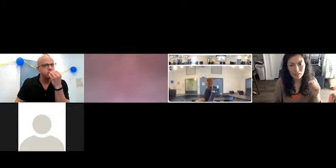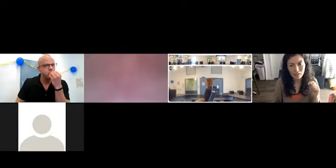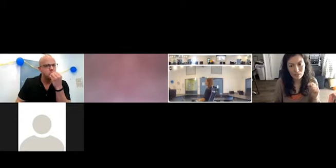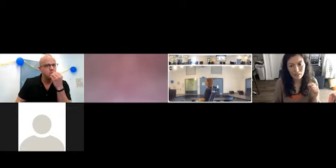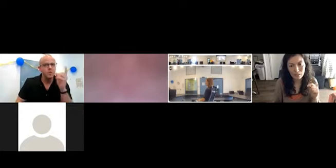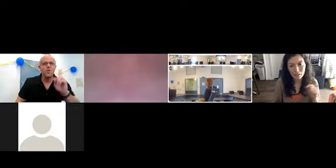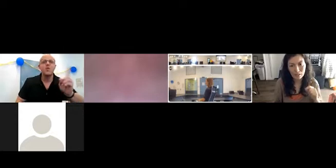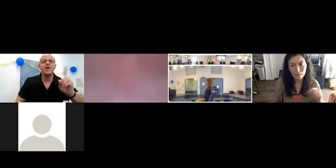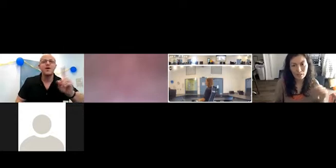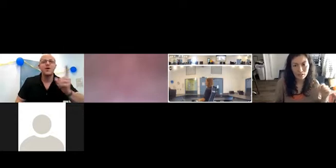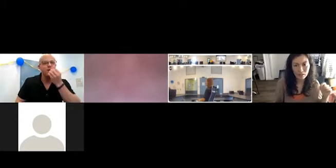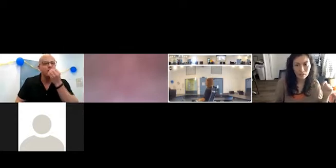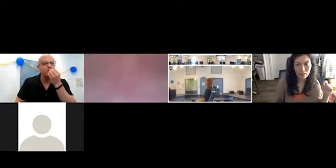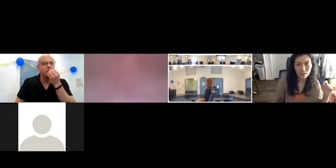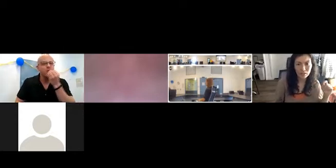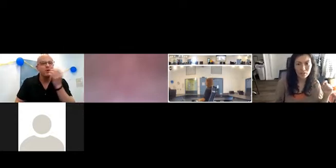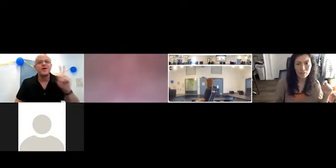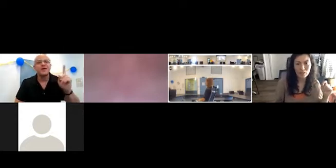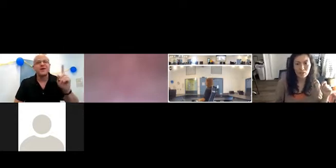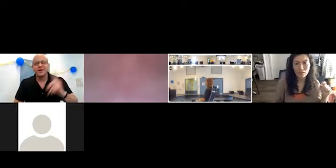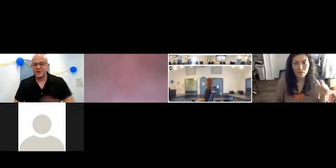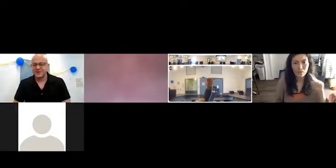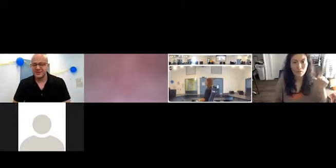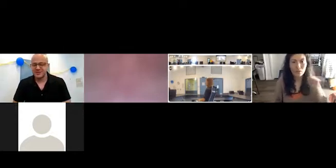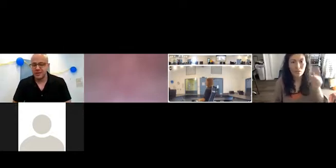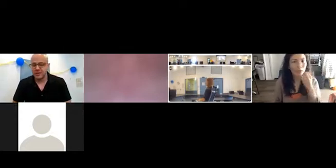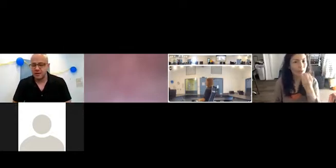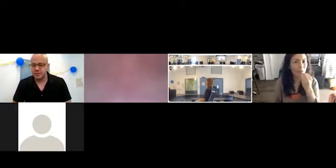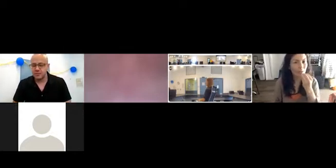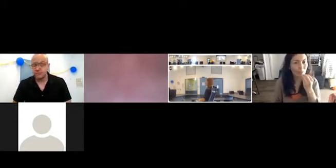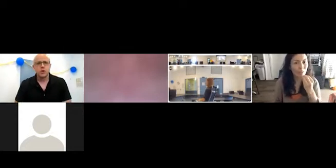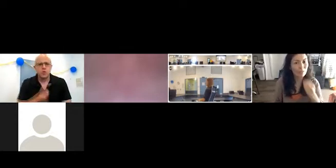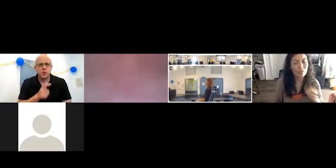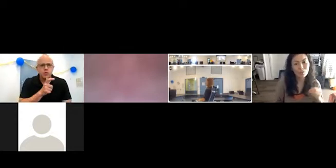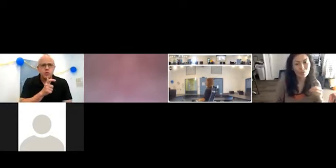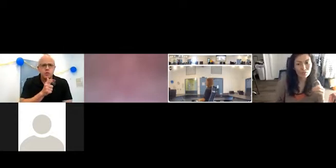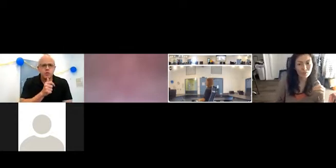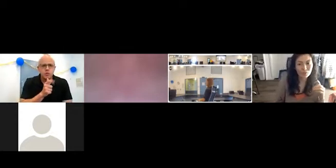For example, where's the bathroom? Where's the food?